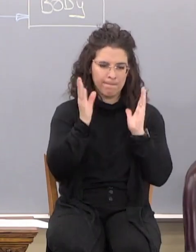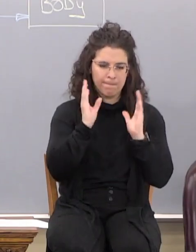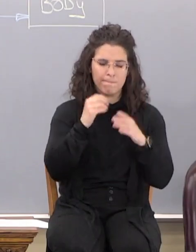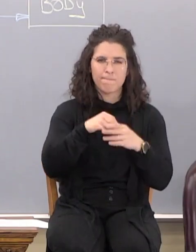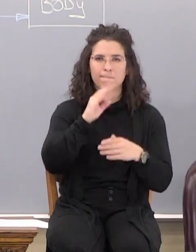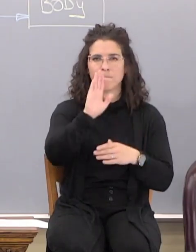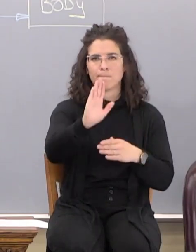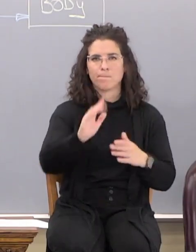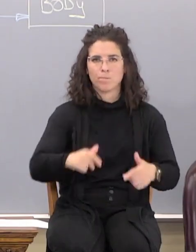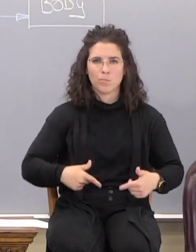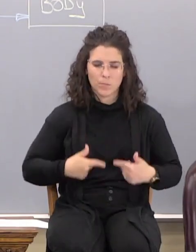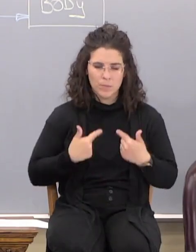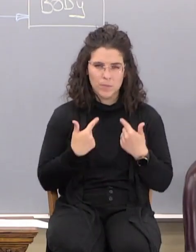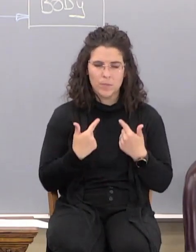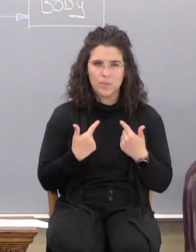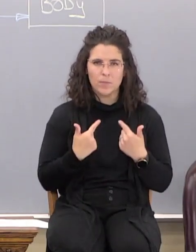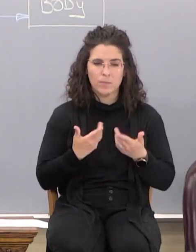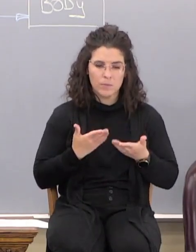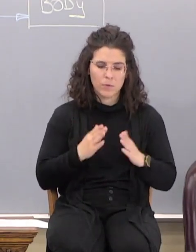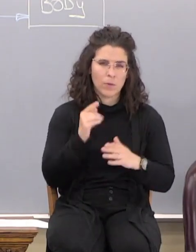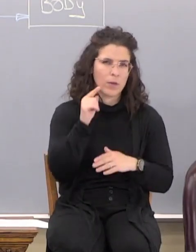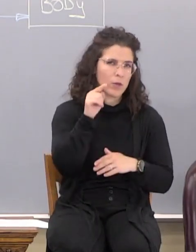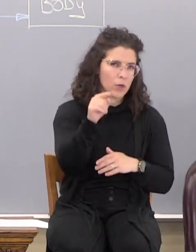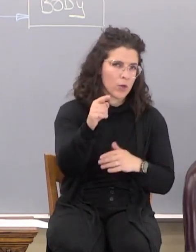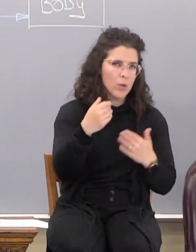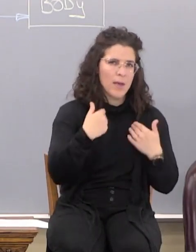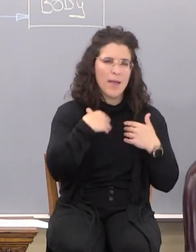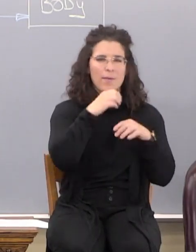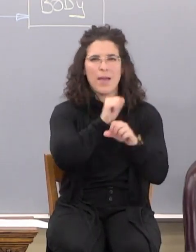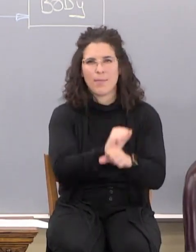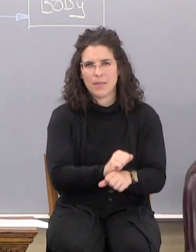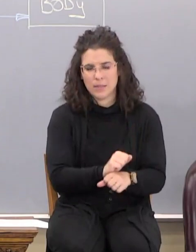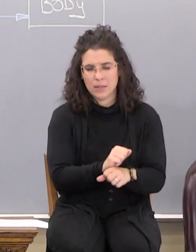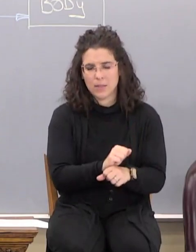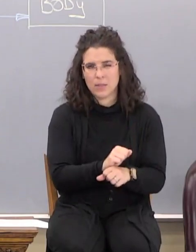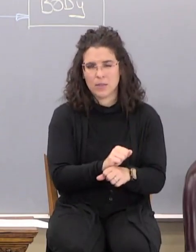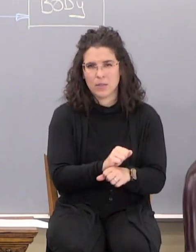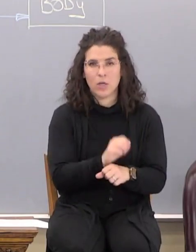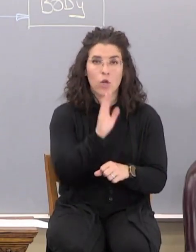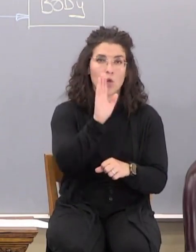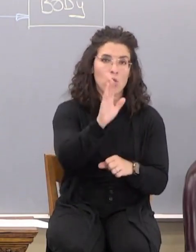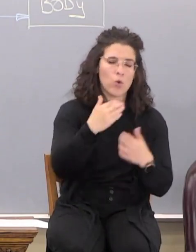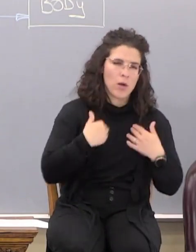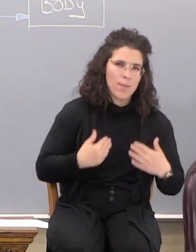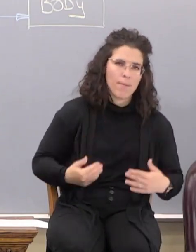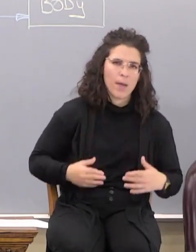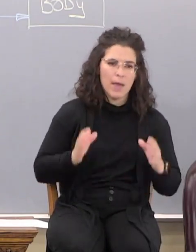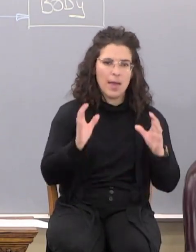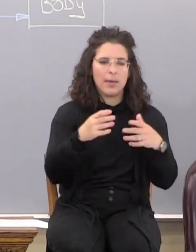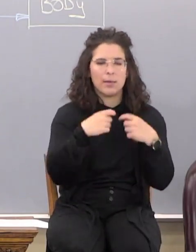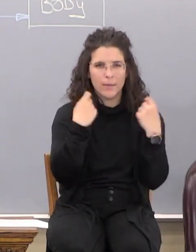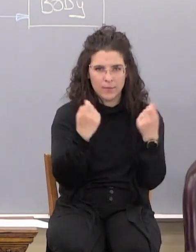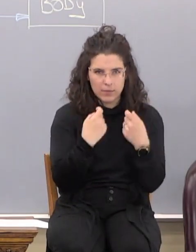life, the way you have a habit, your body of sin,